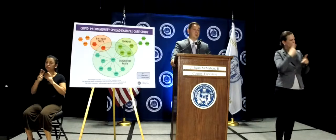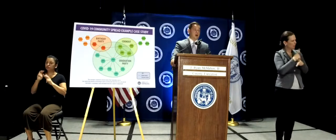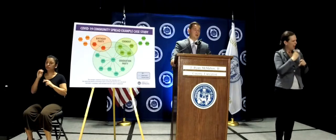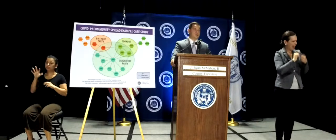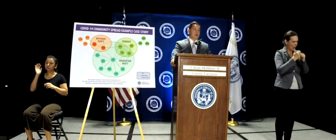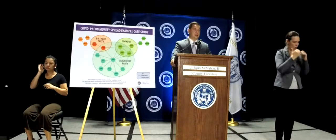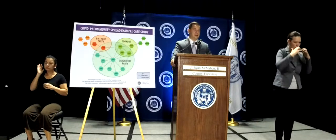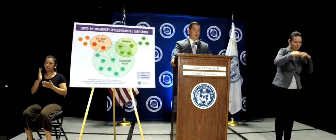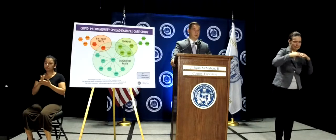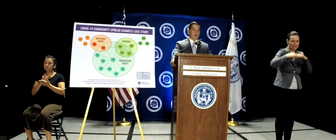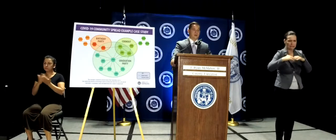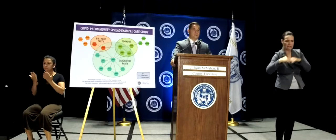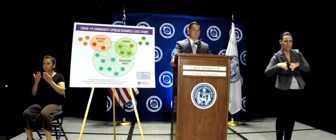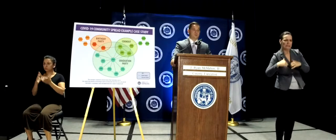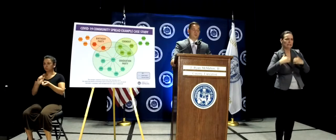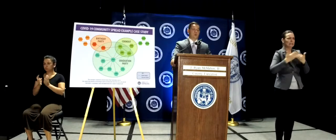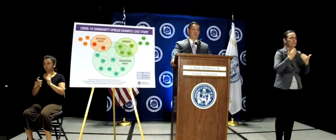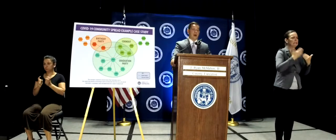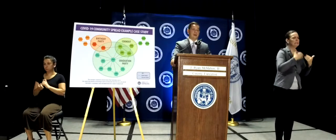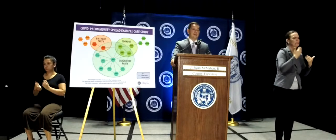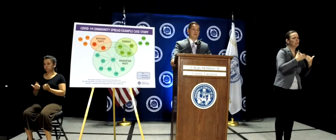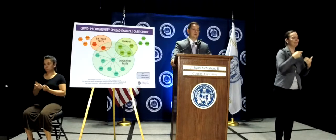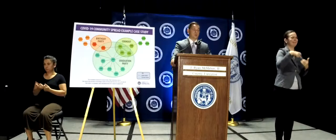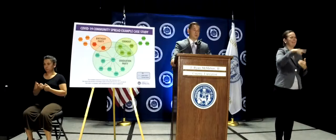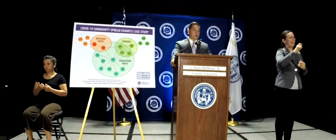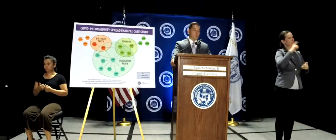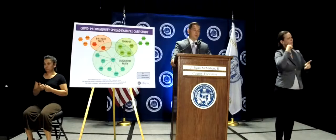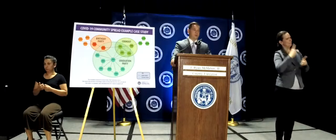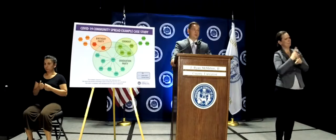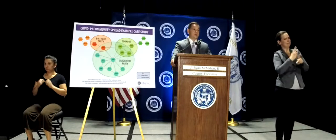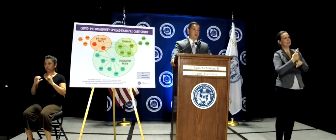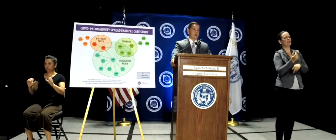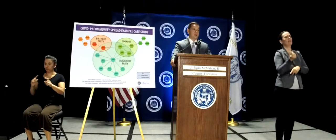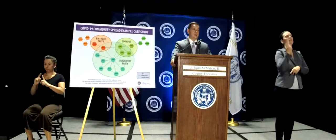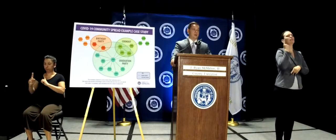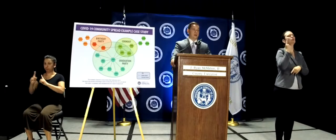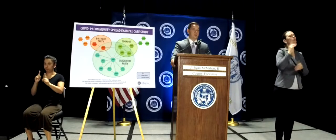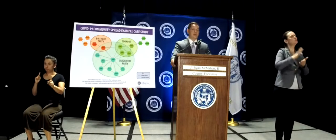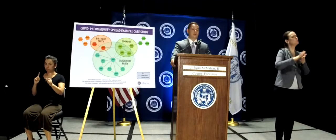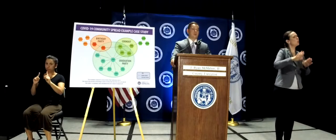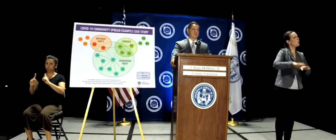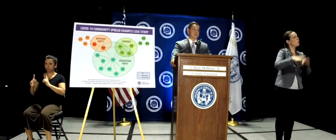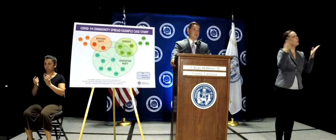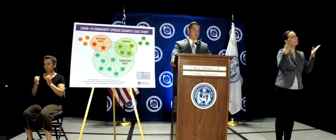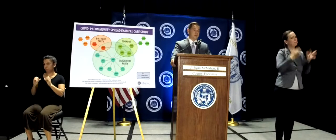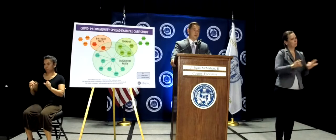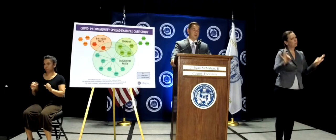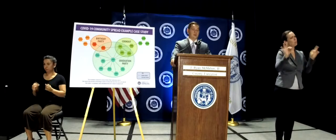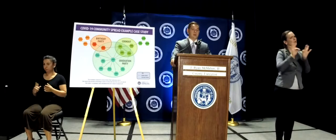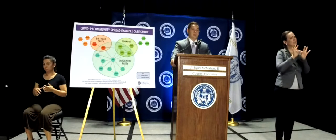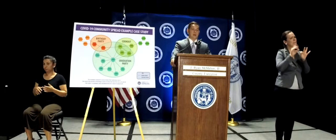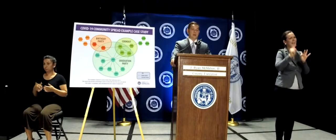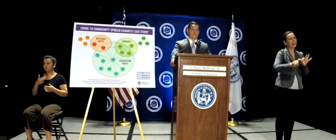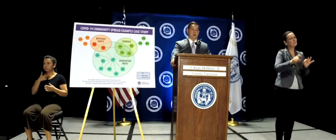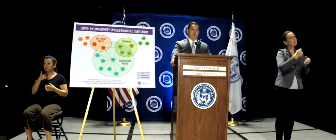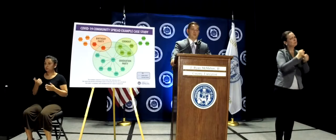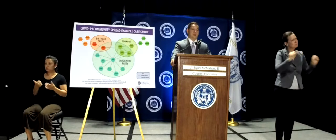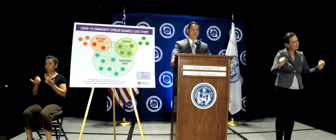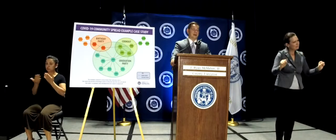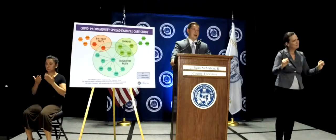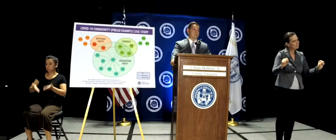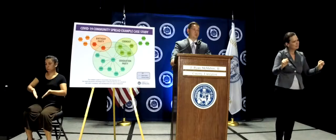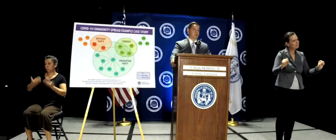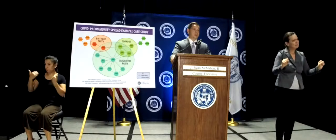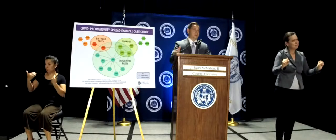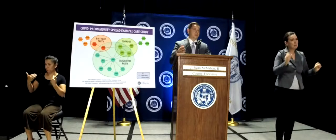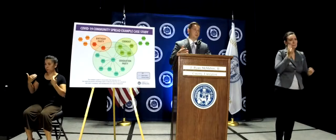better, understanding that we want schools open, and we need to do it safely. And if parents want